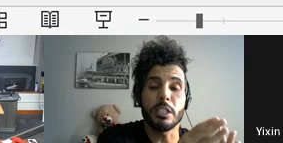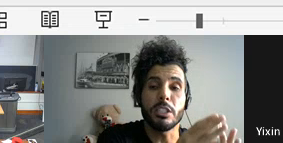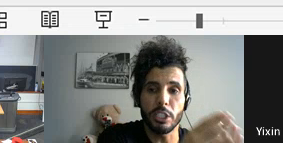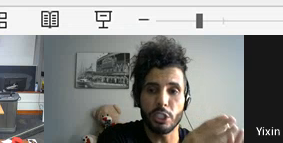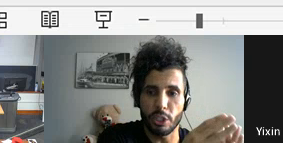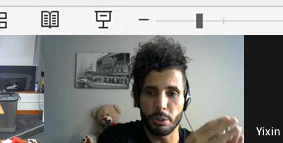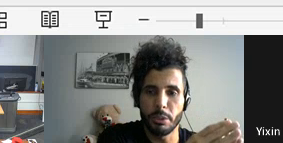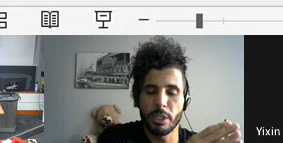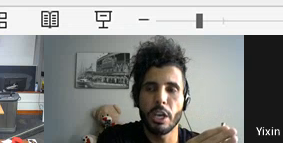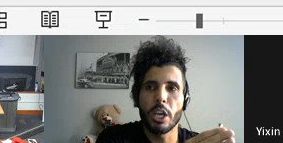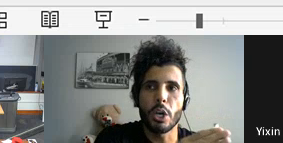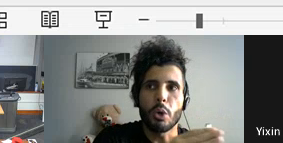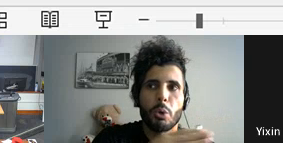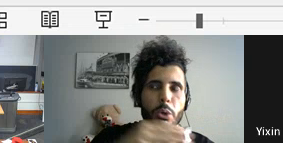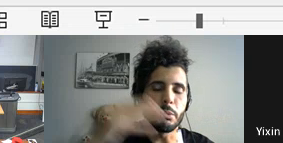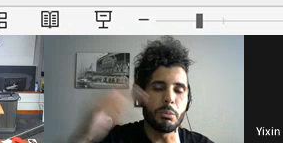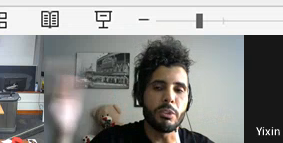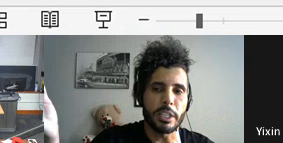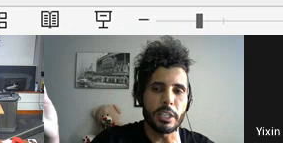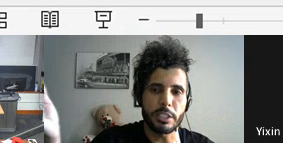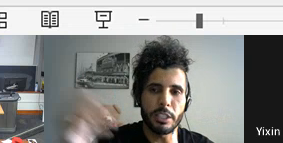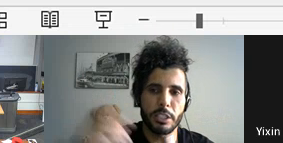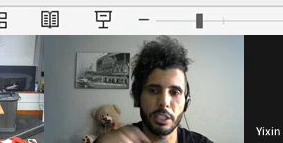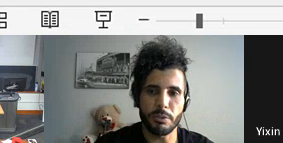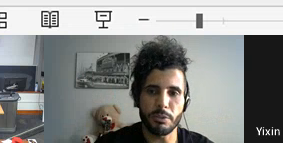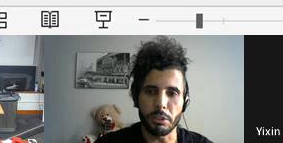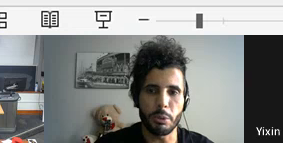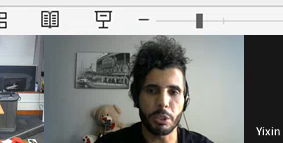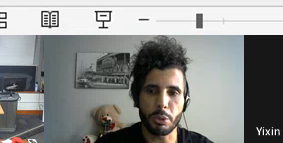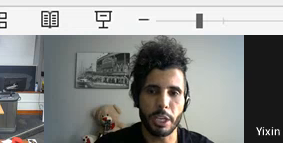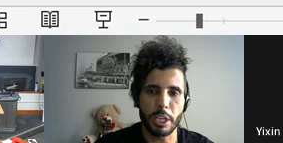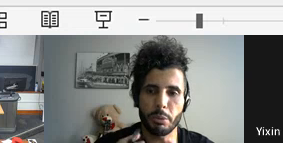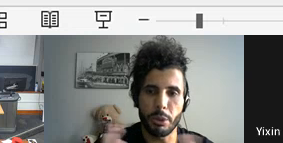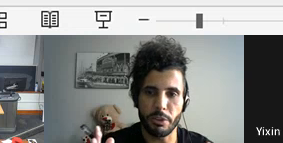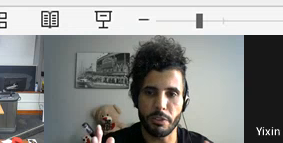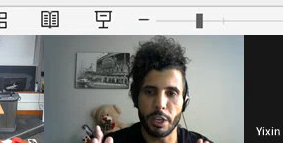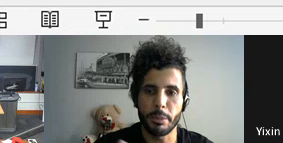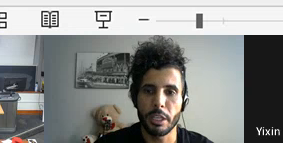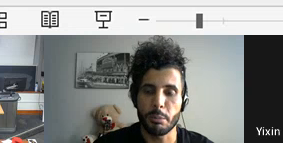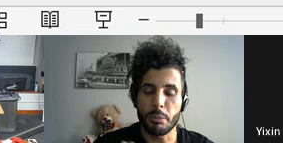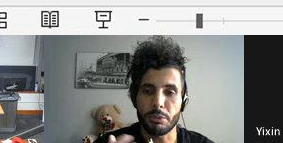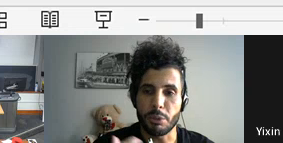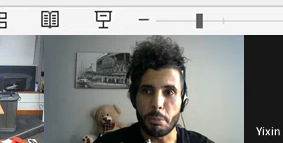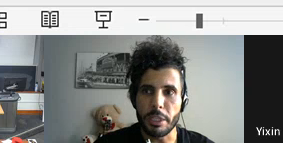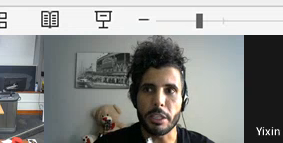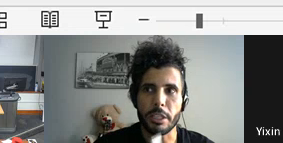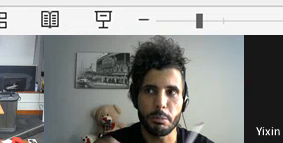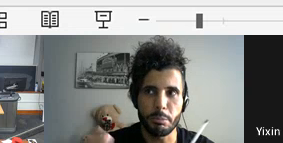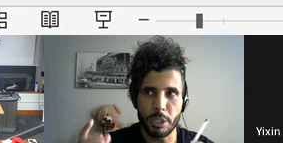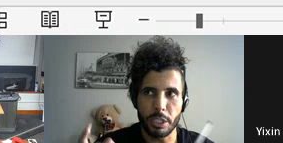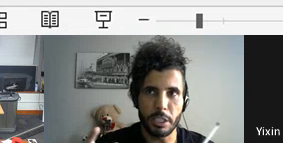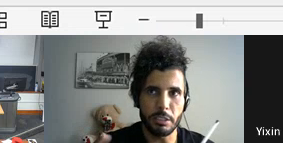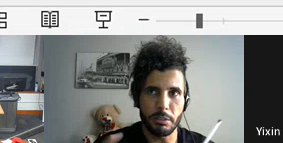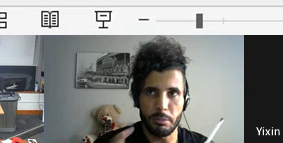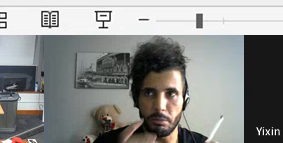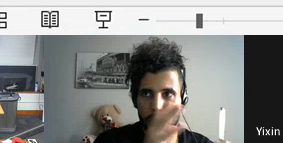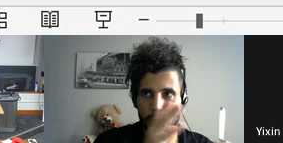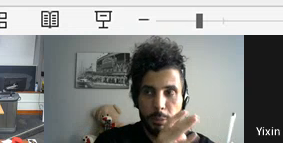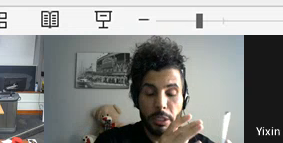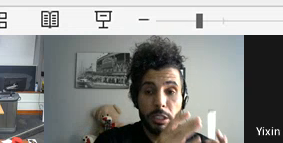in C2, or moving it sentence finally. He was okay with both of them. But for me, keeping it